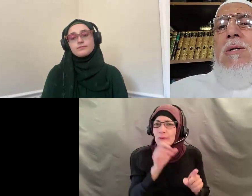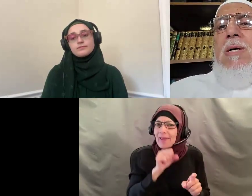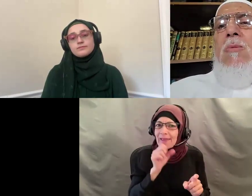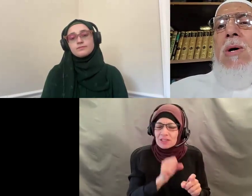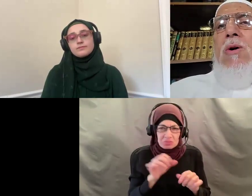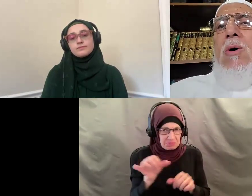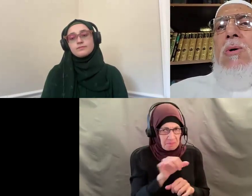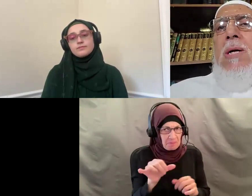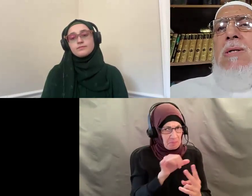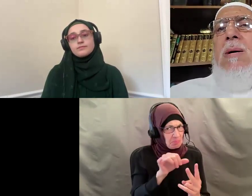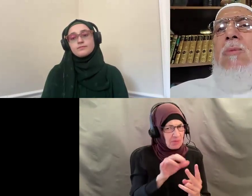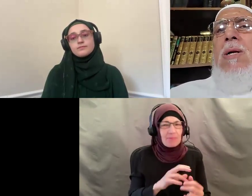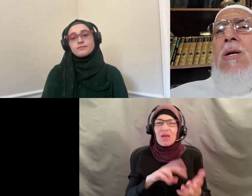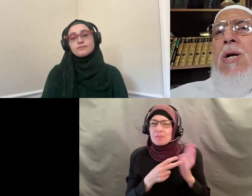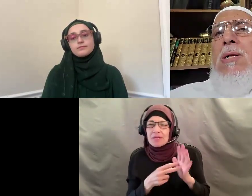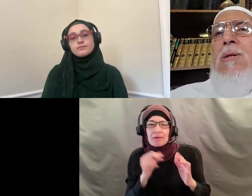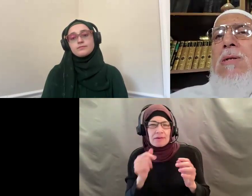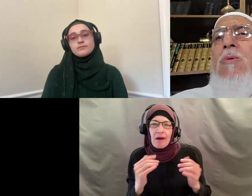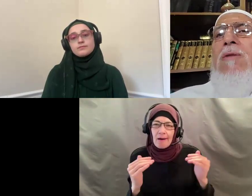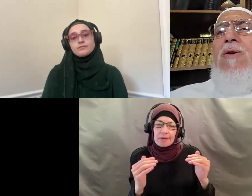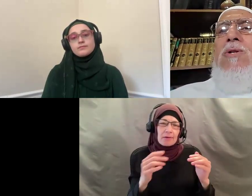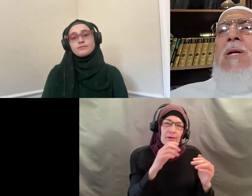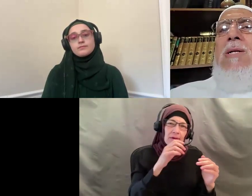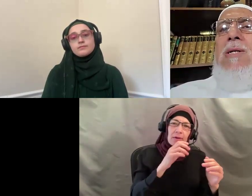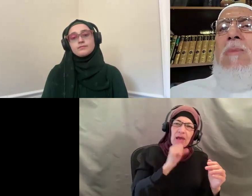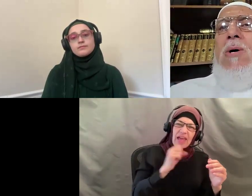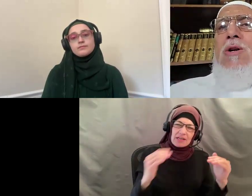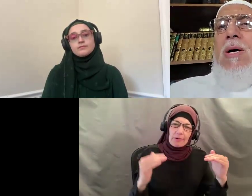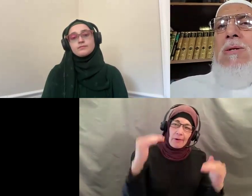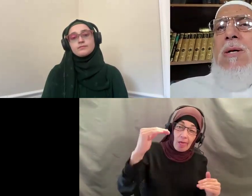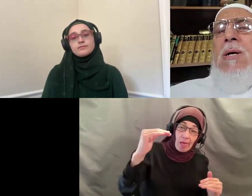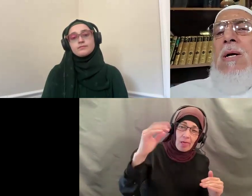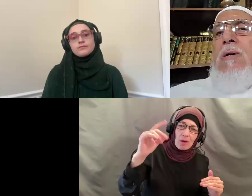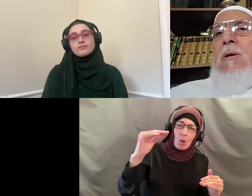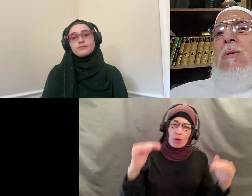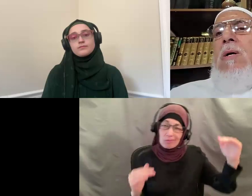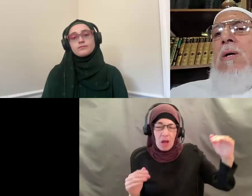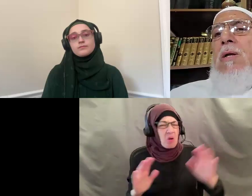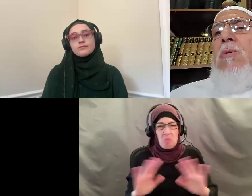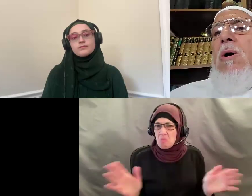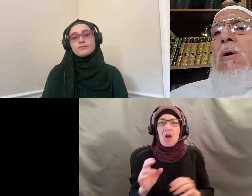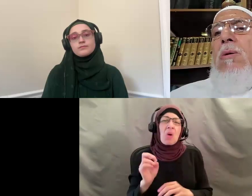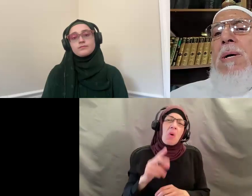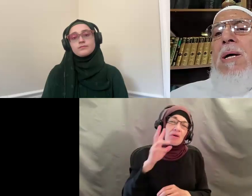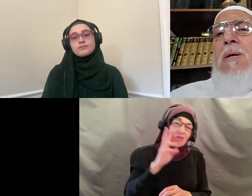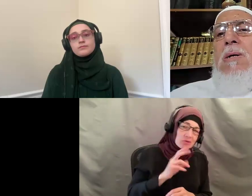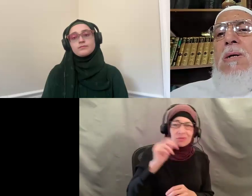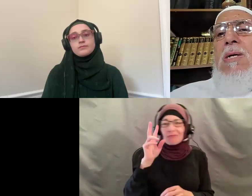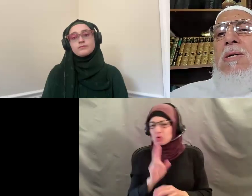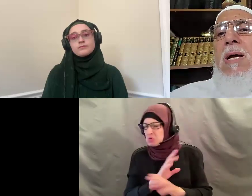between someone old and someone not, someone virgin and someone not. So